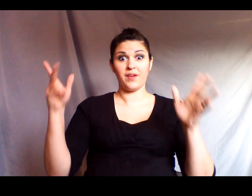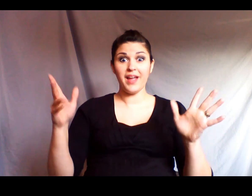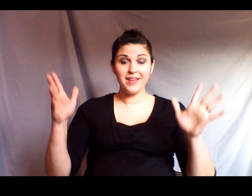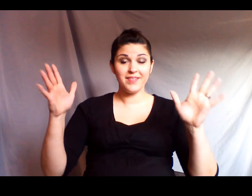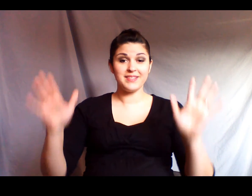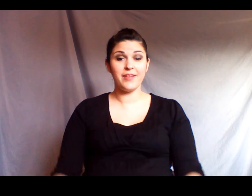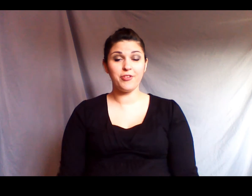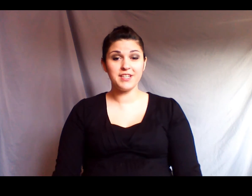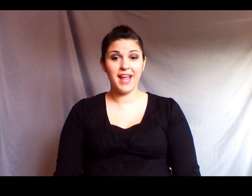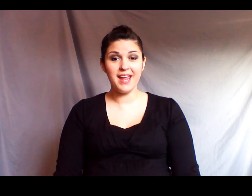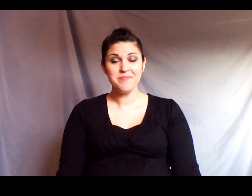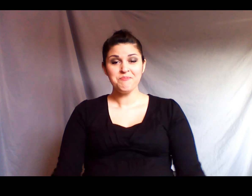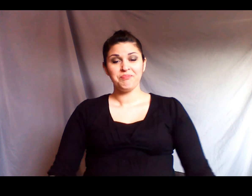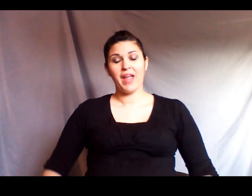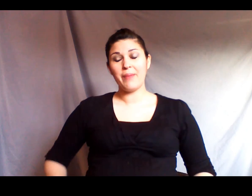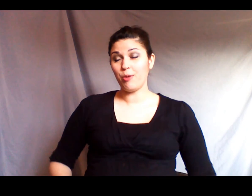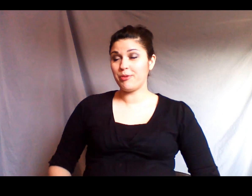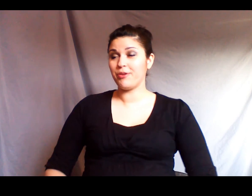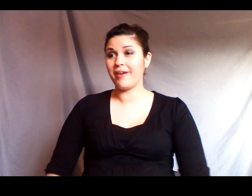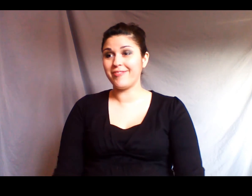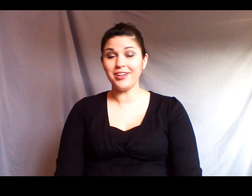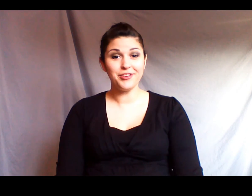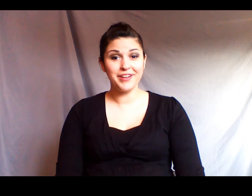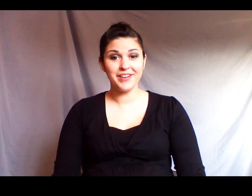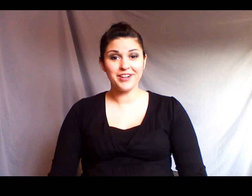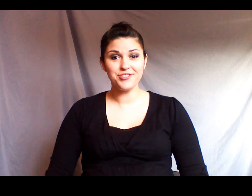Okay, that's it for today. I hope you had fun learning the countries.